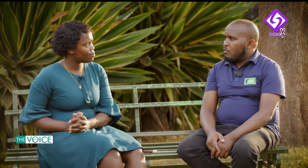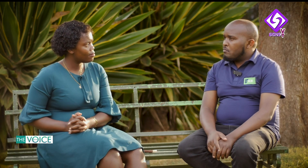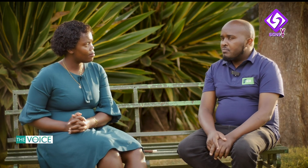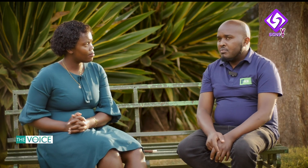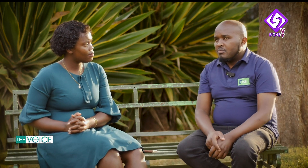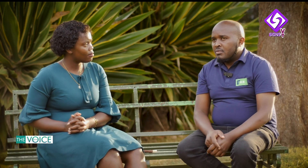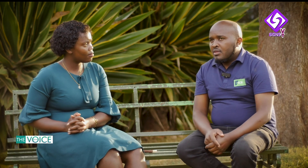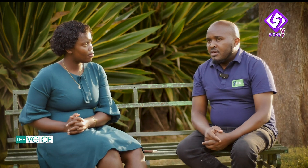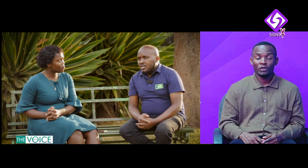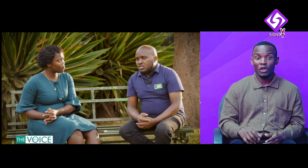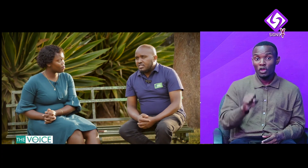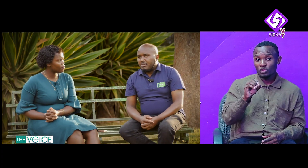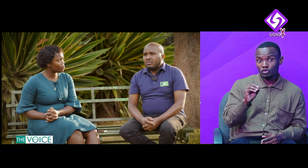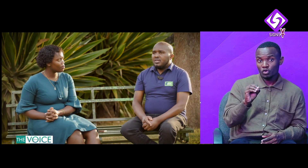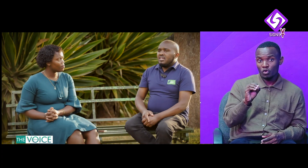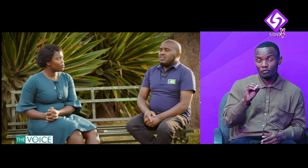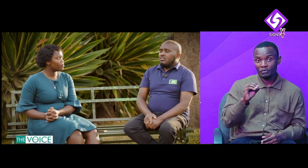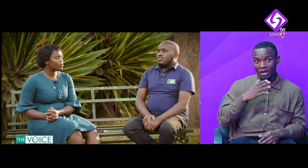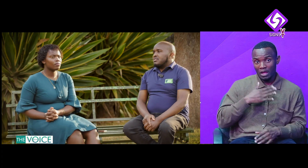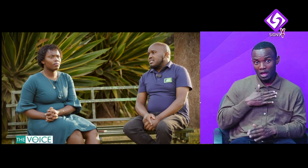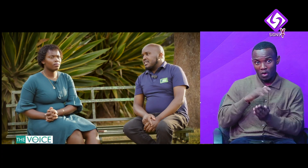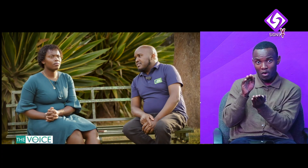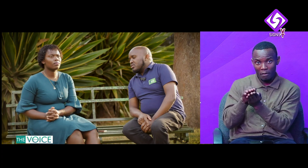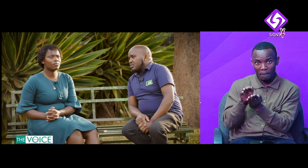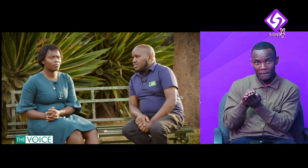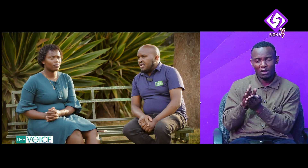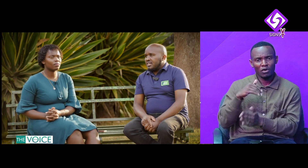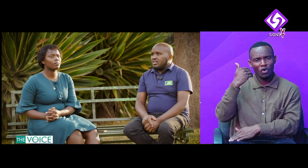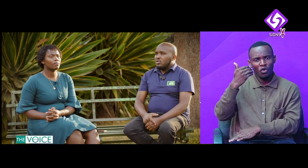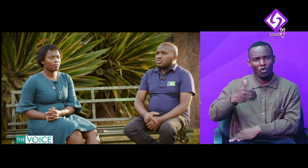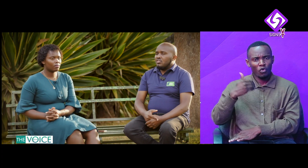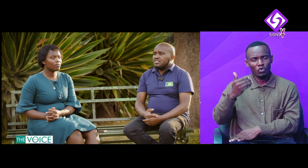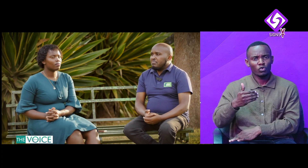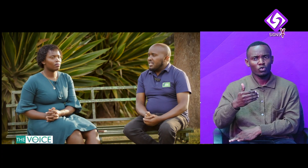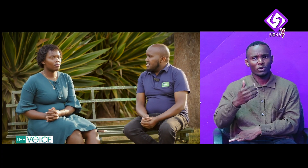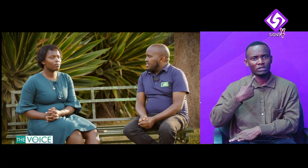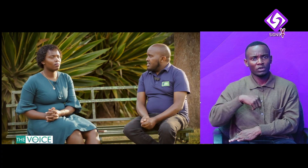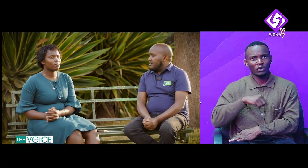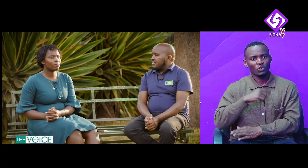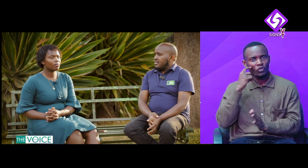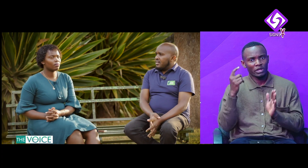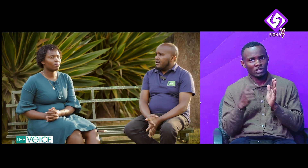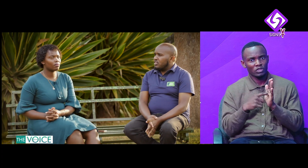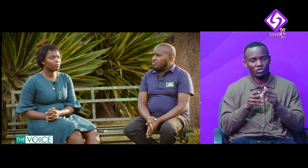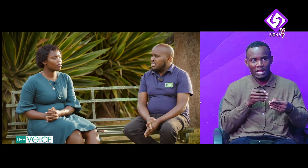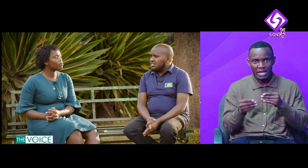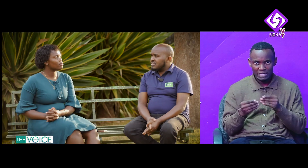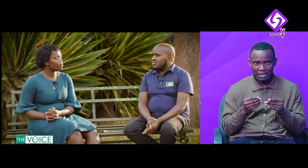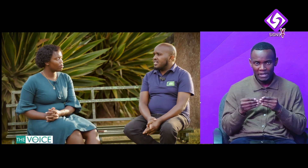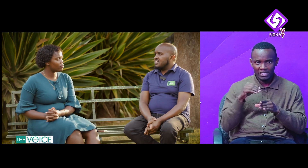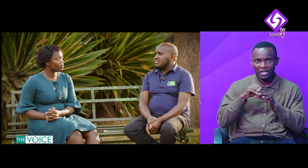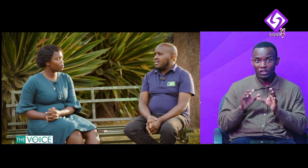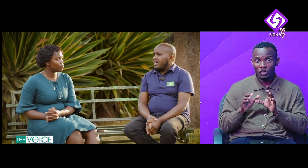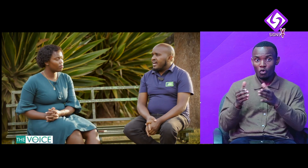communities? So as a bank, we've always taken note of disability in the community,